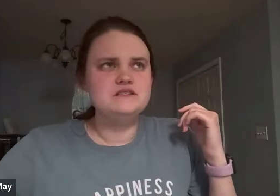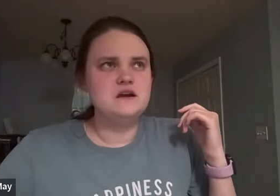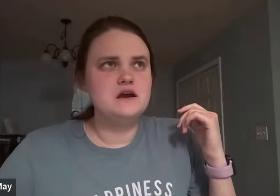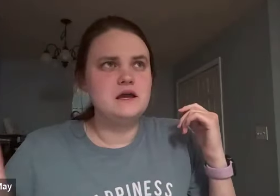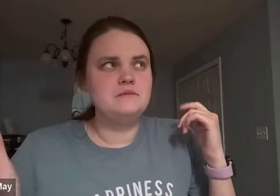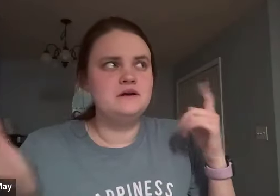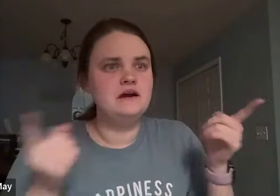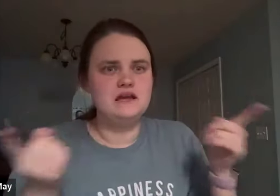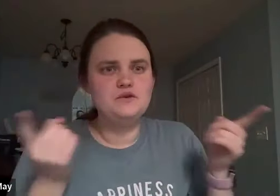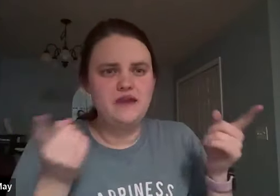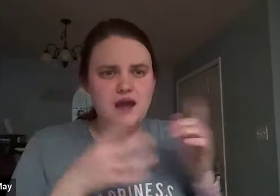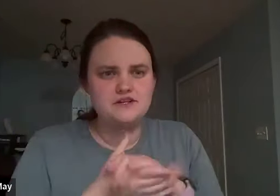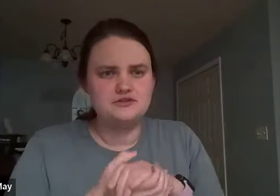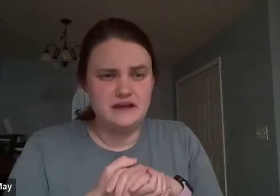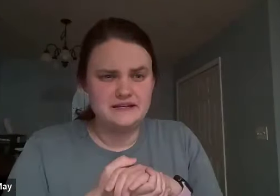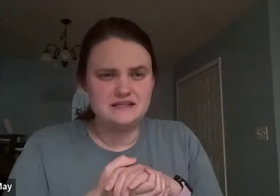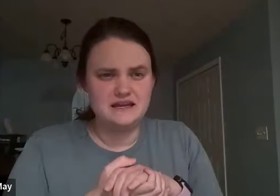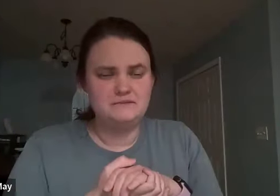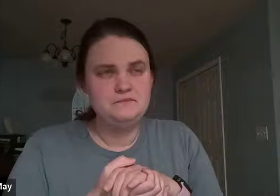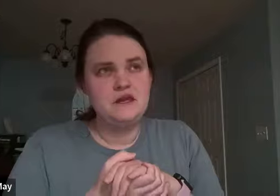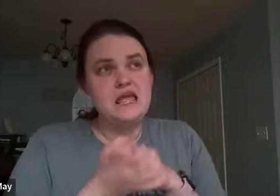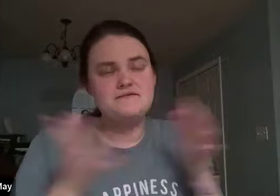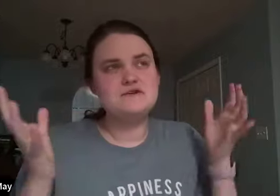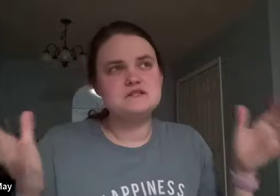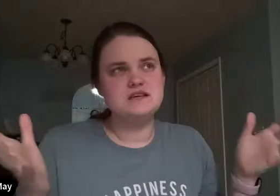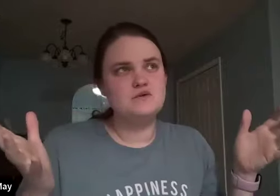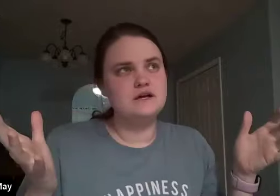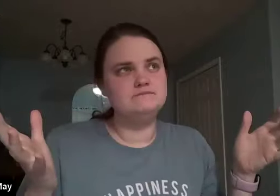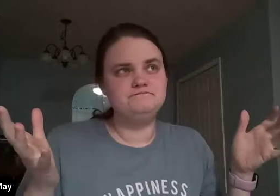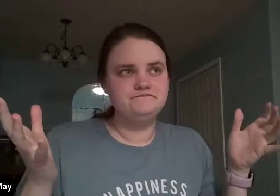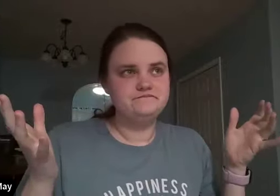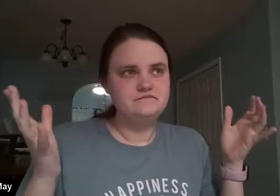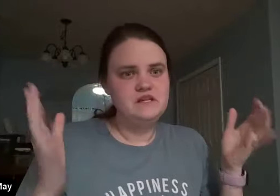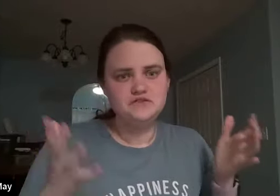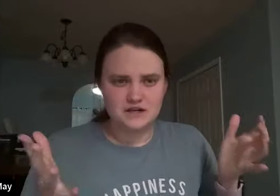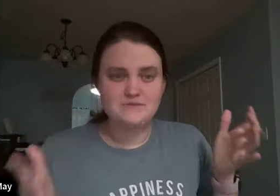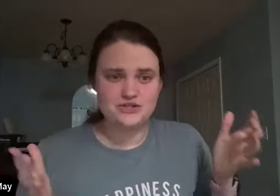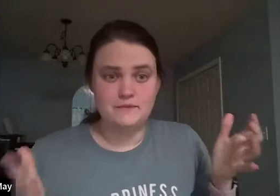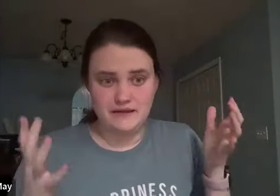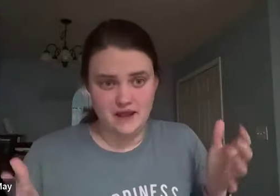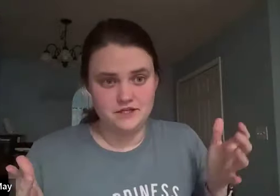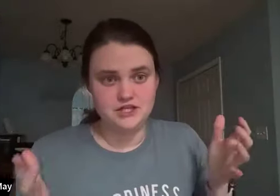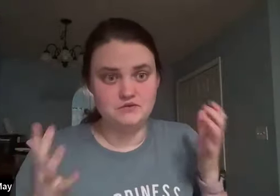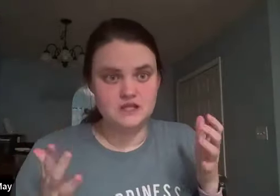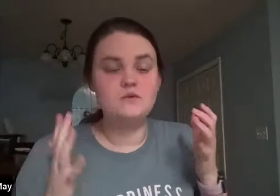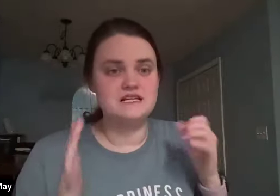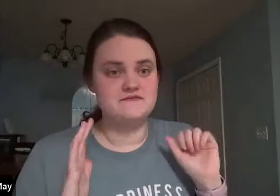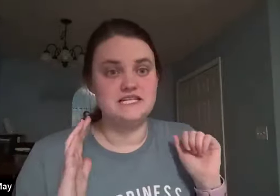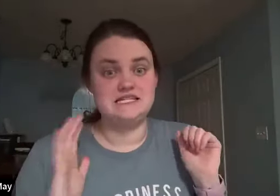the time, again, with cabbage or lettuce, like if there was someone talking more so about cabbage and really wanted to emphasize it's